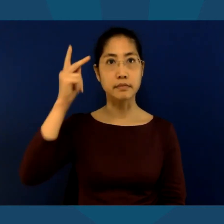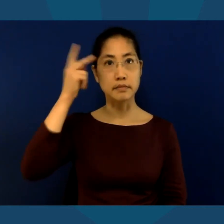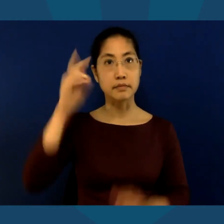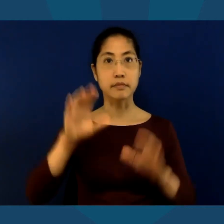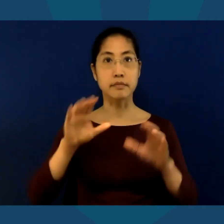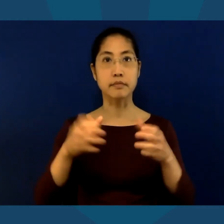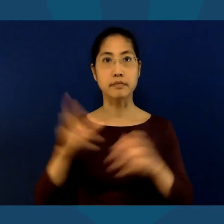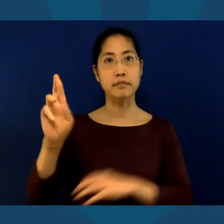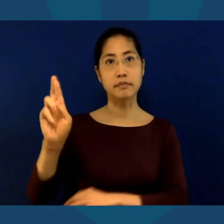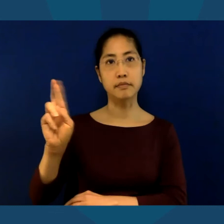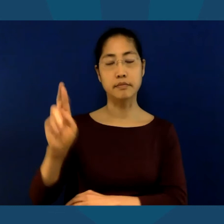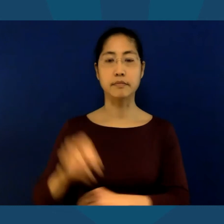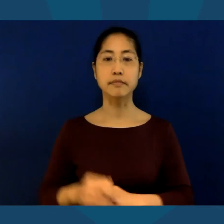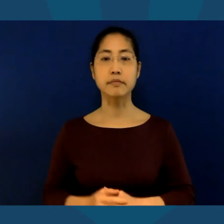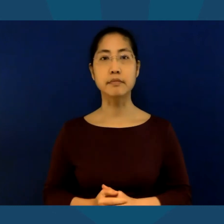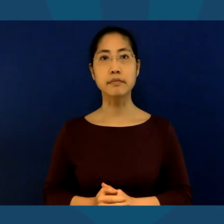Party, Republican.